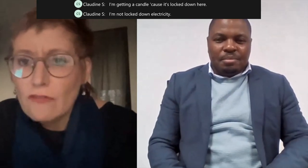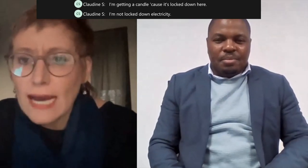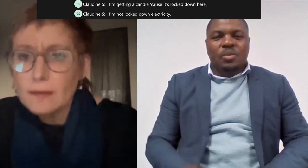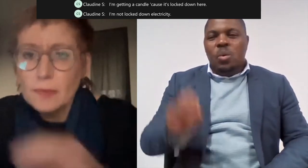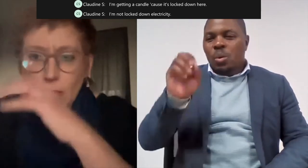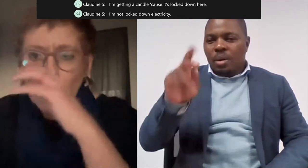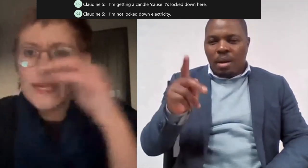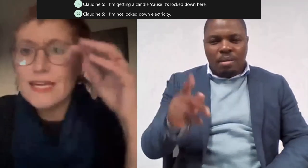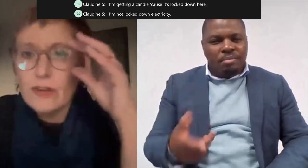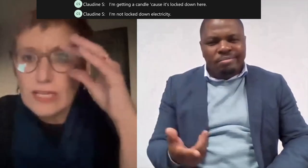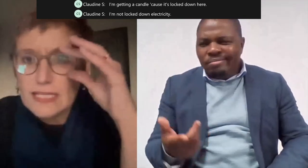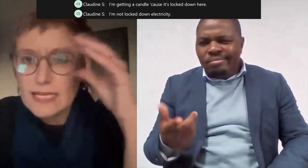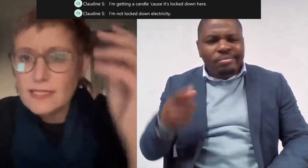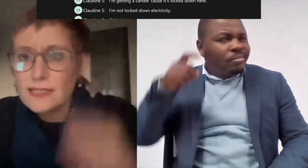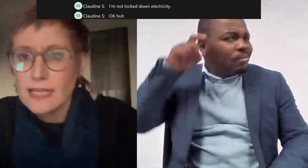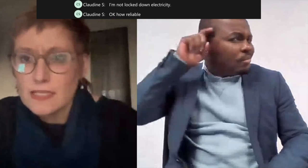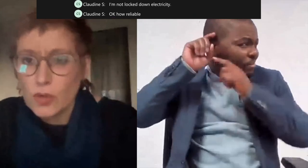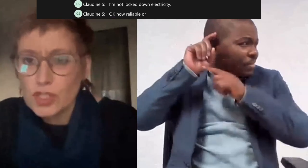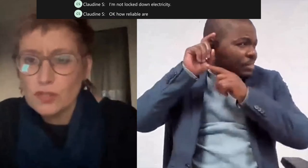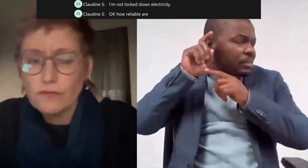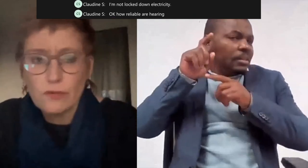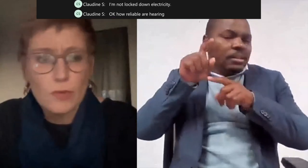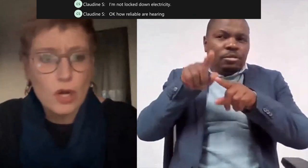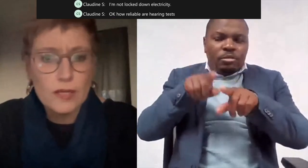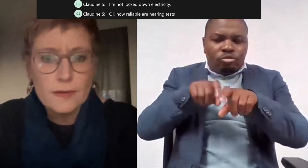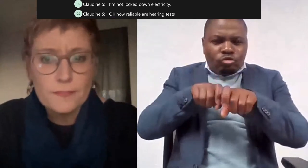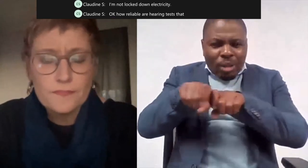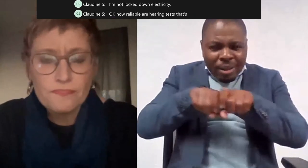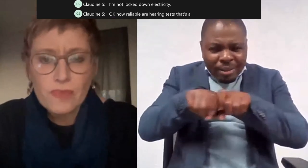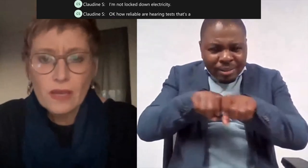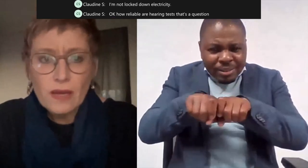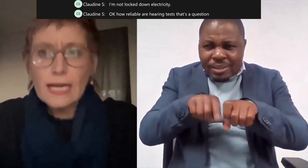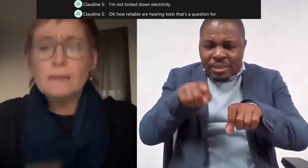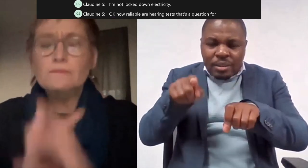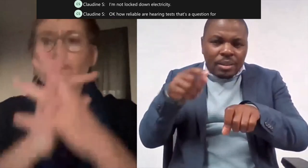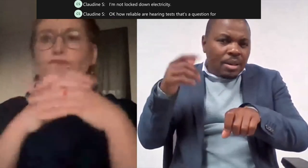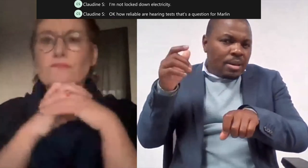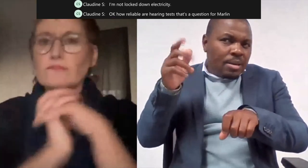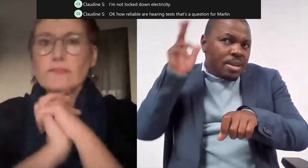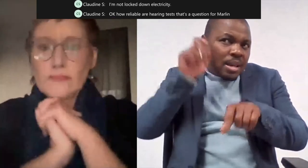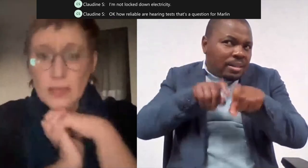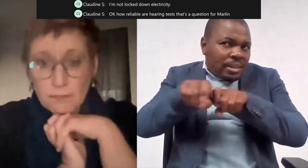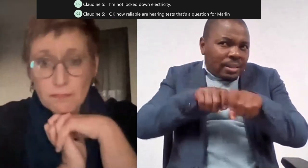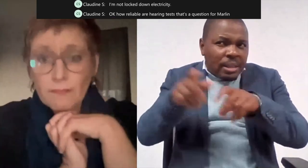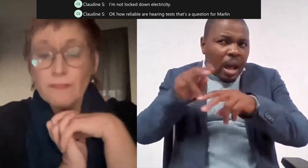Okay, how reliable are hearing tests? That's a question from Marlon.